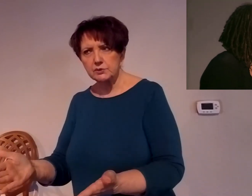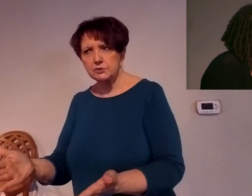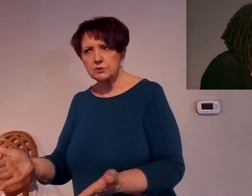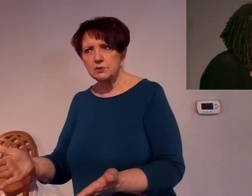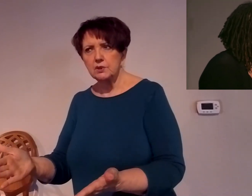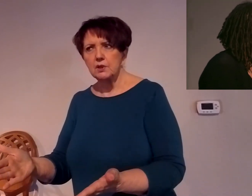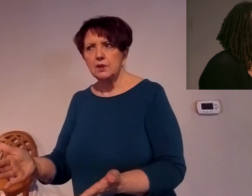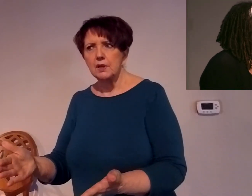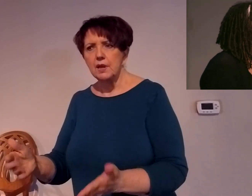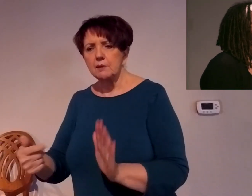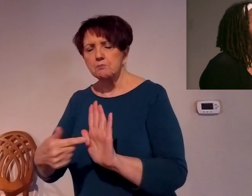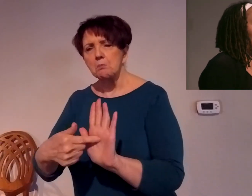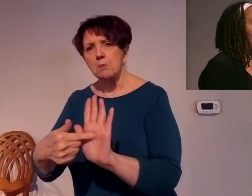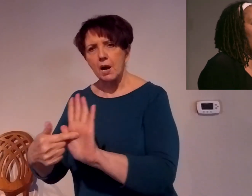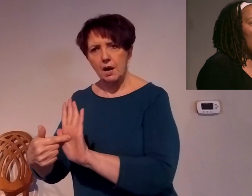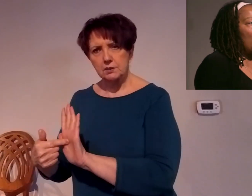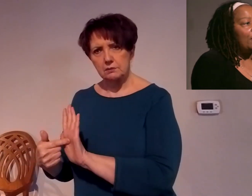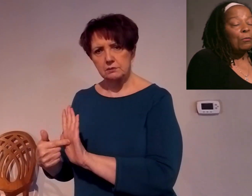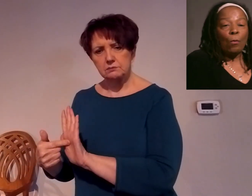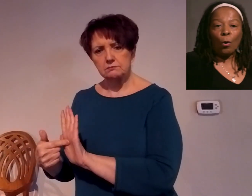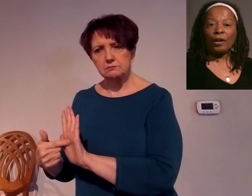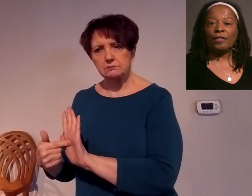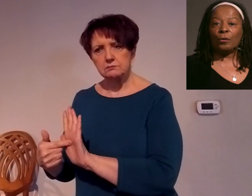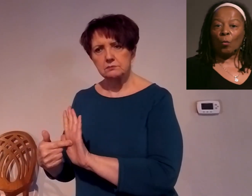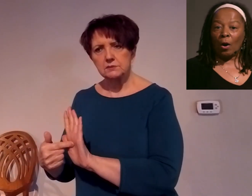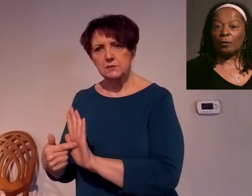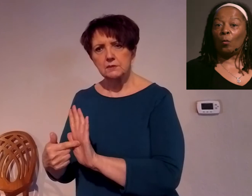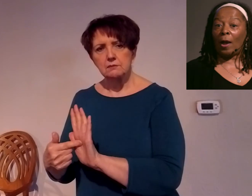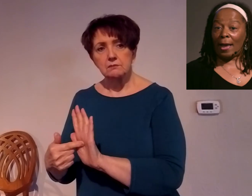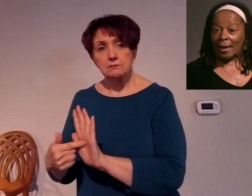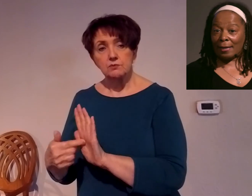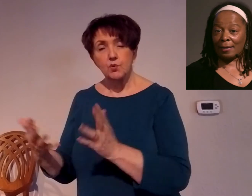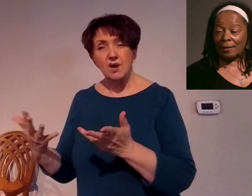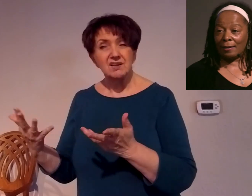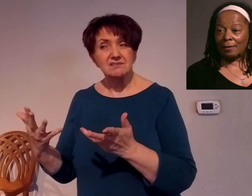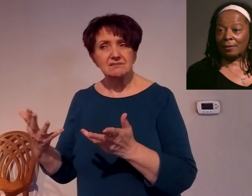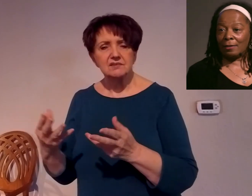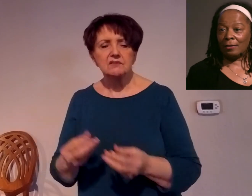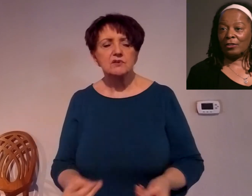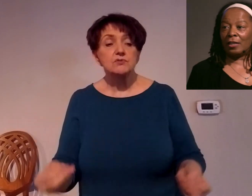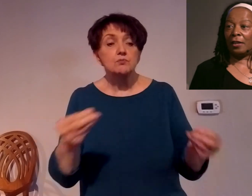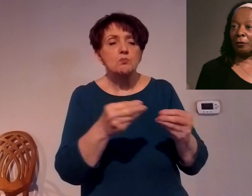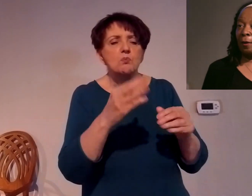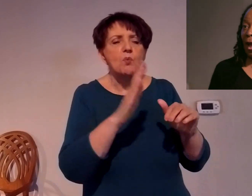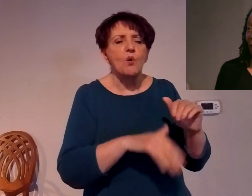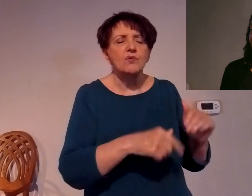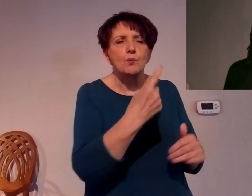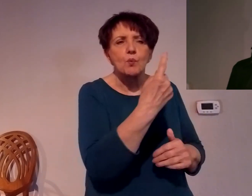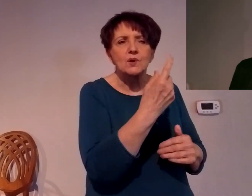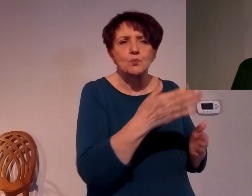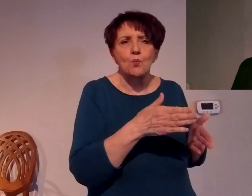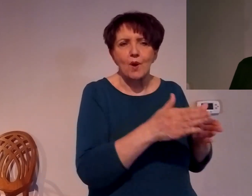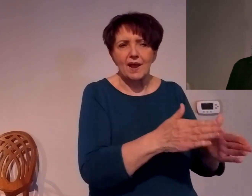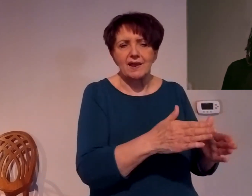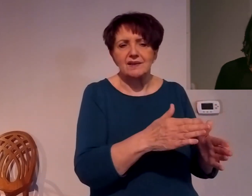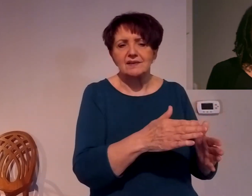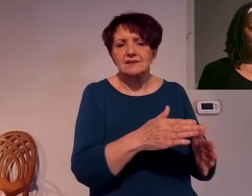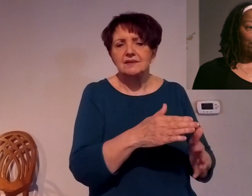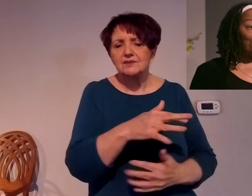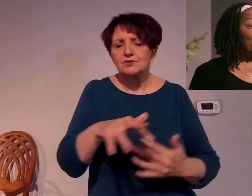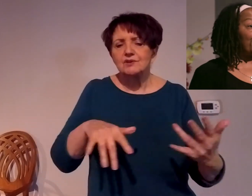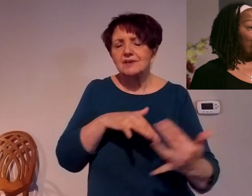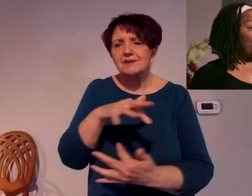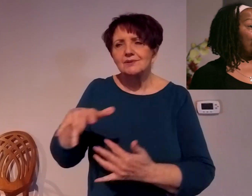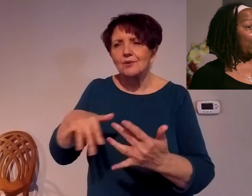or model that there is more than one way to interact in the world with people